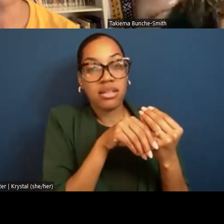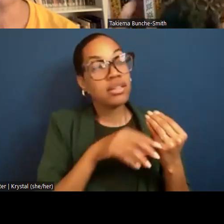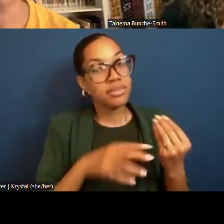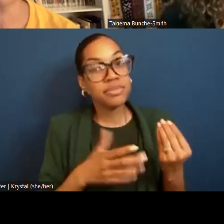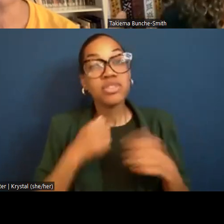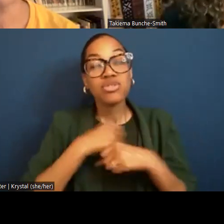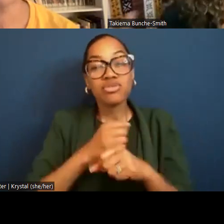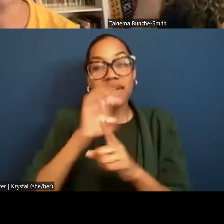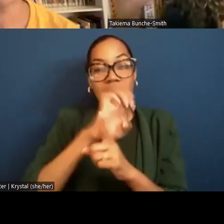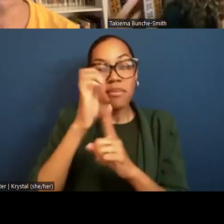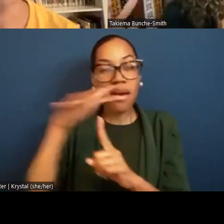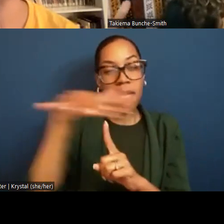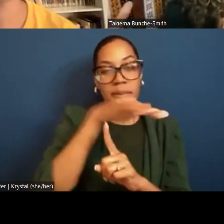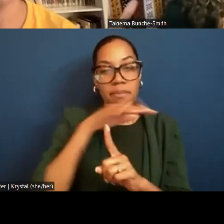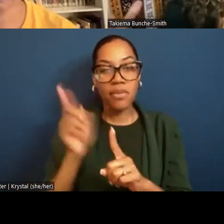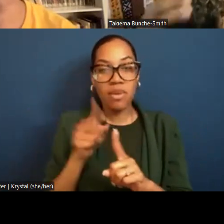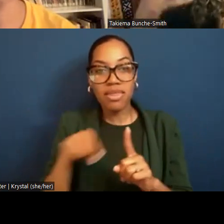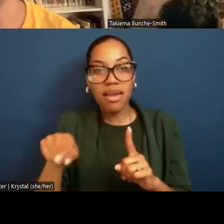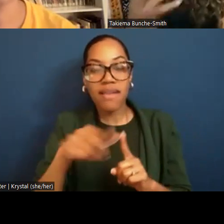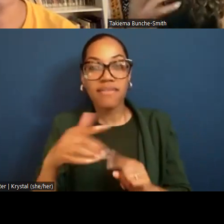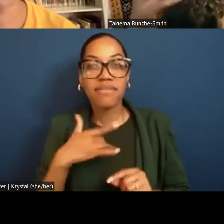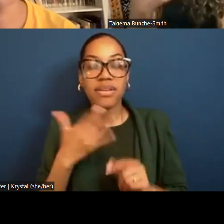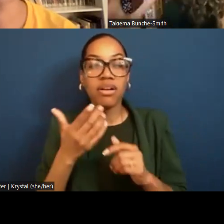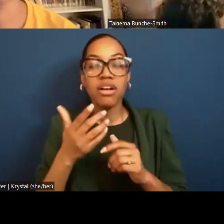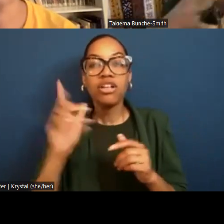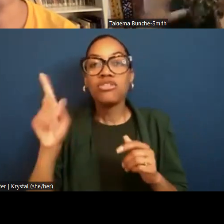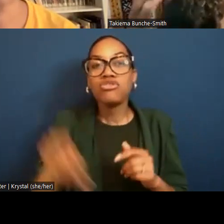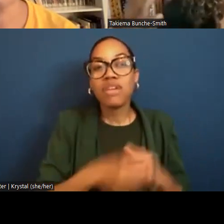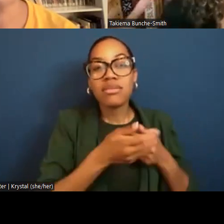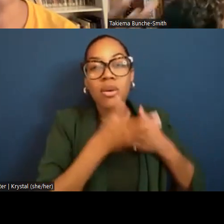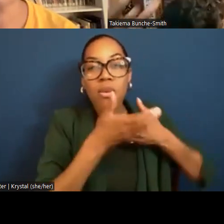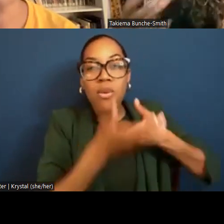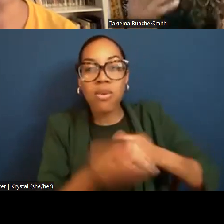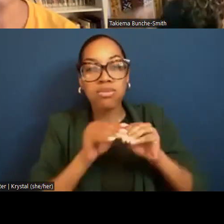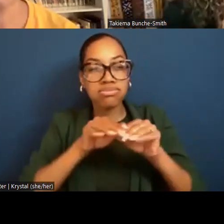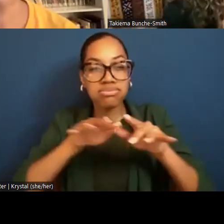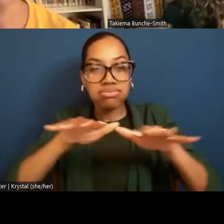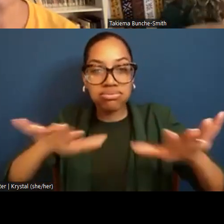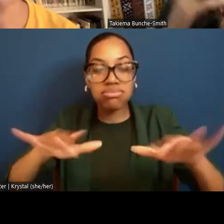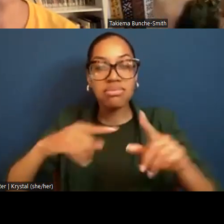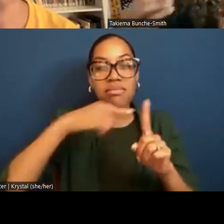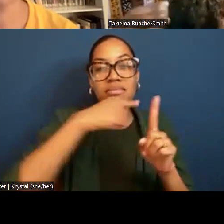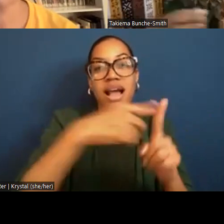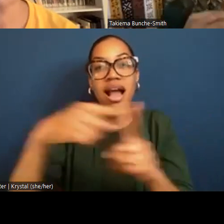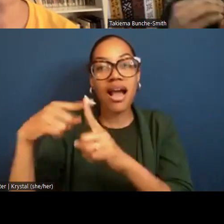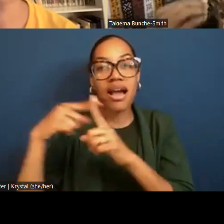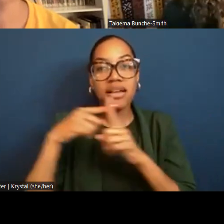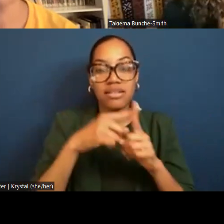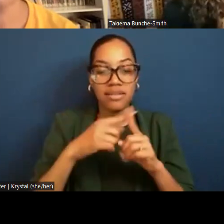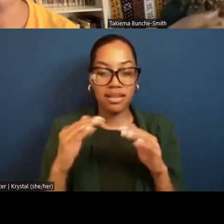we bathe them and inundate them in absolutely unequivocally positive,